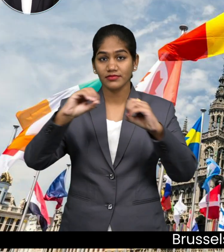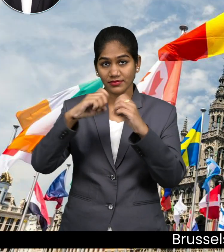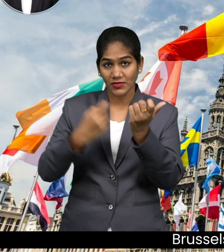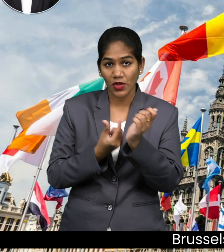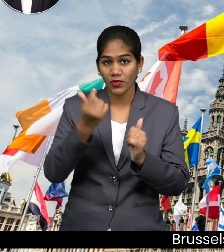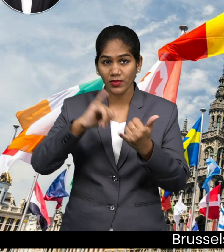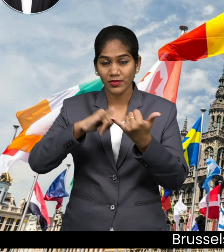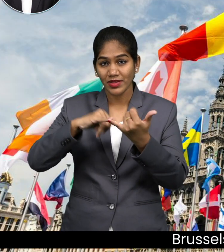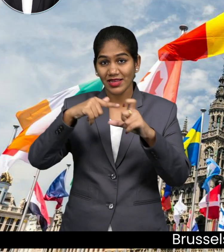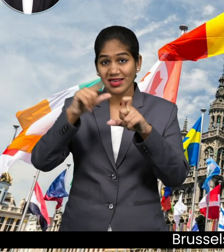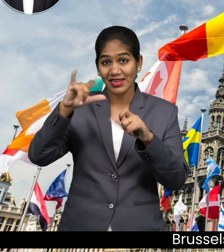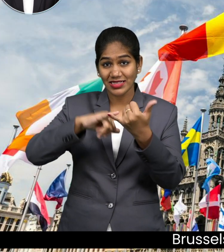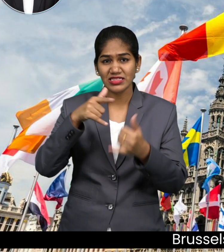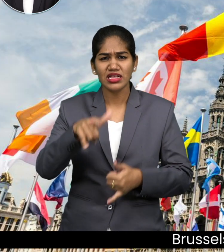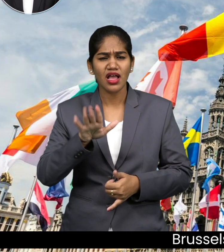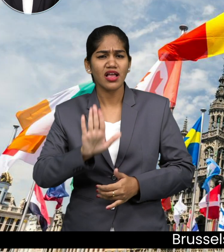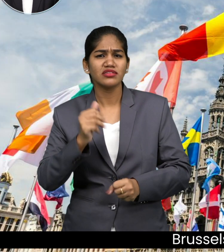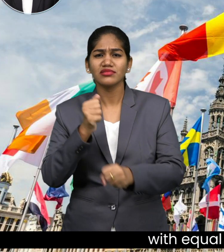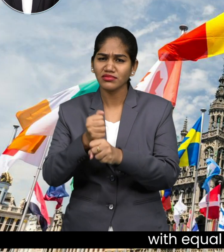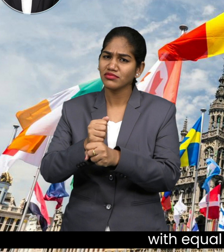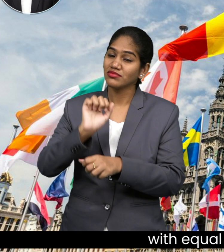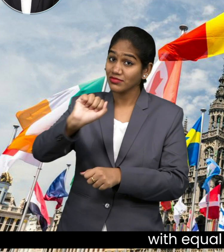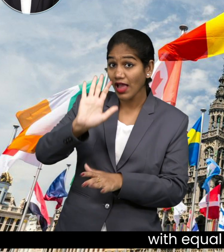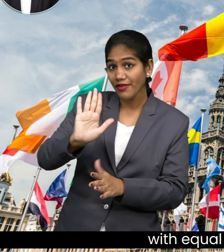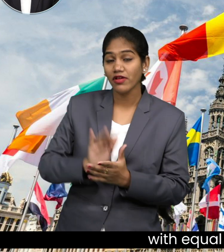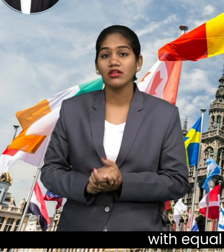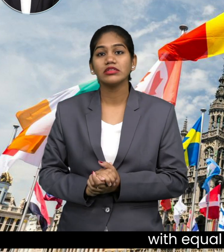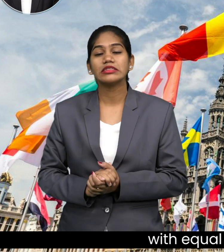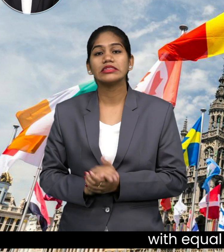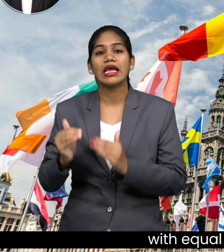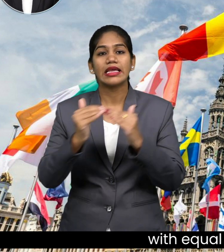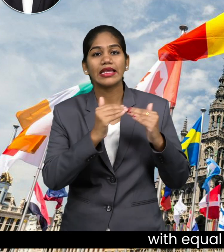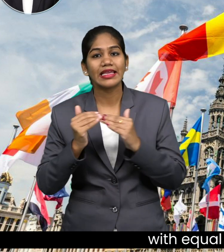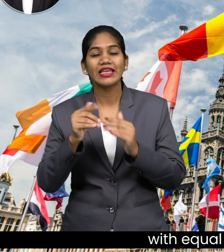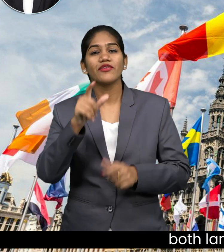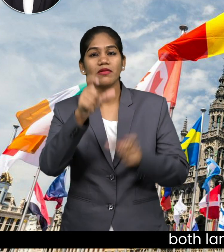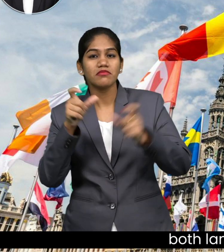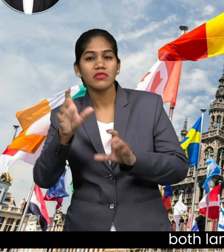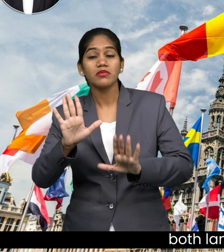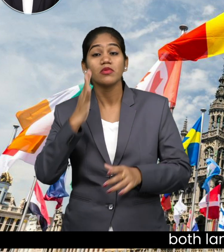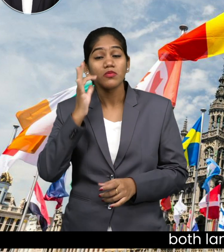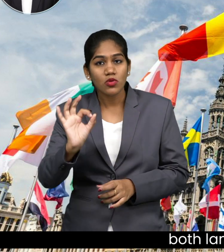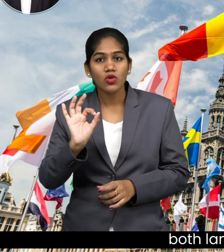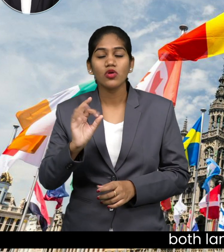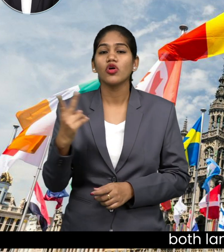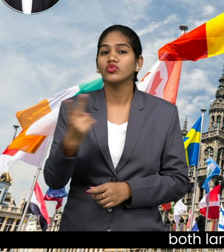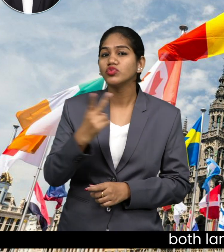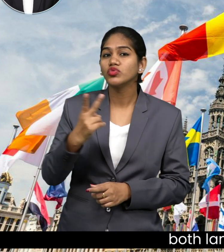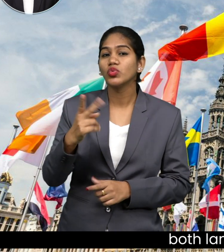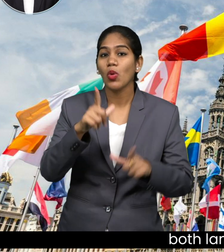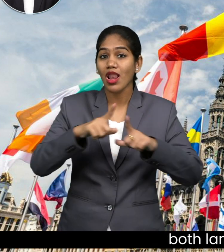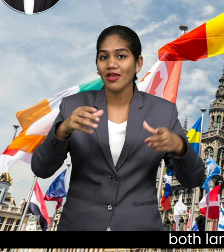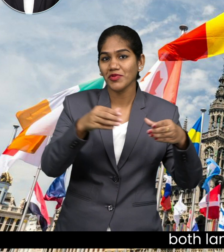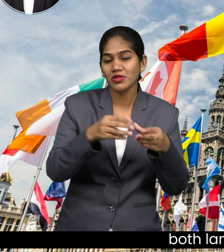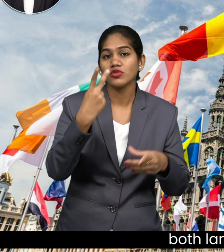Brussels has its government with equal representation from both language communities.